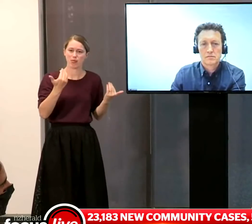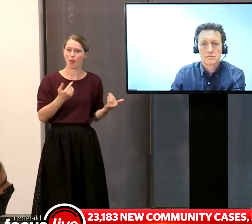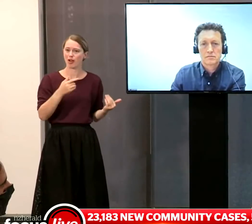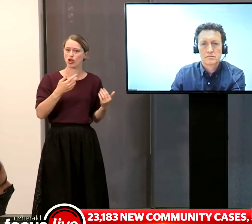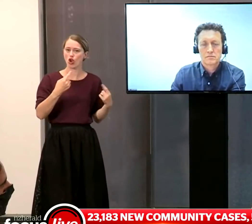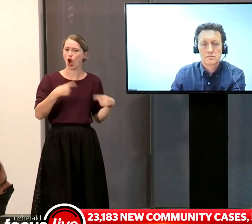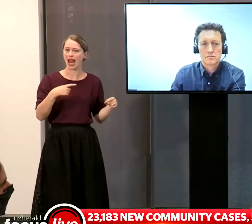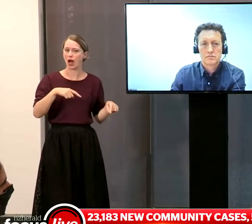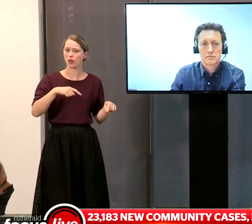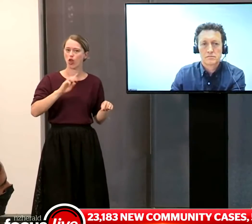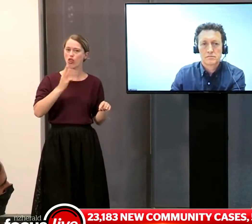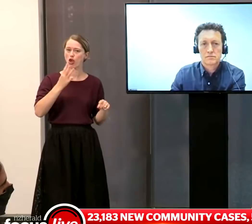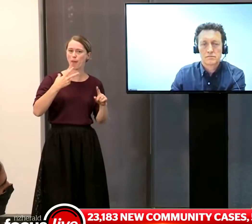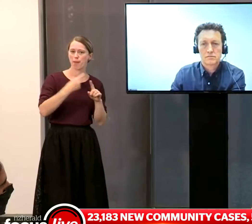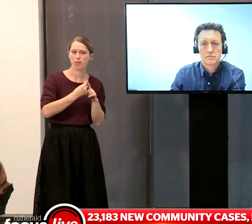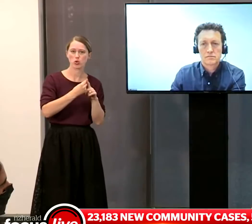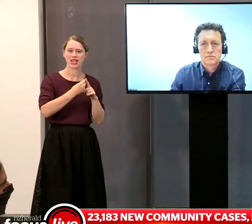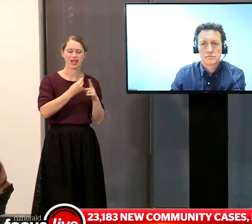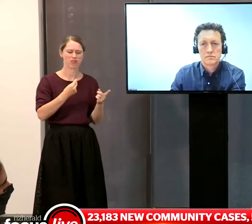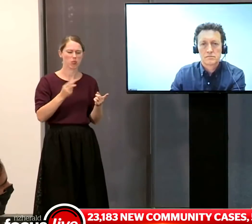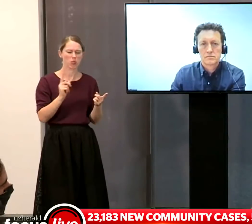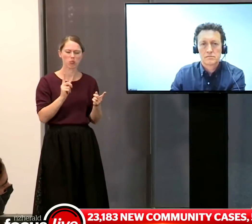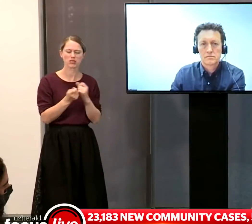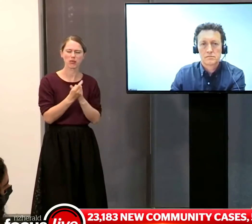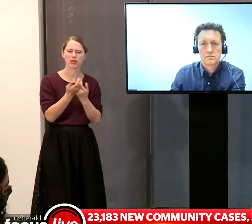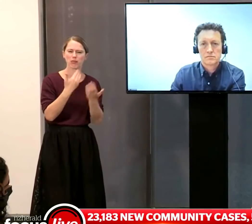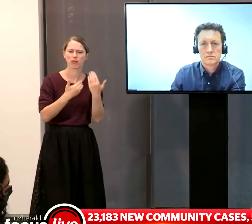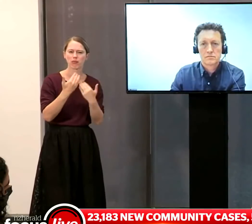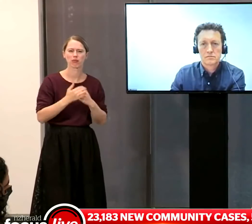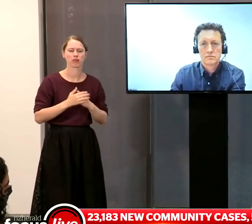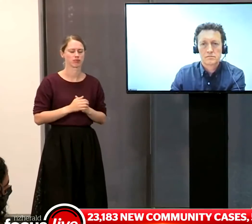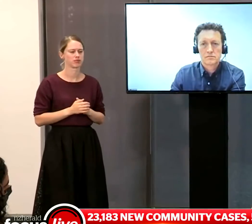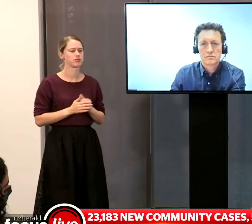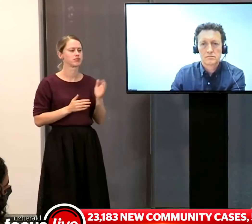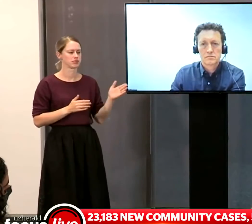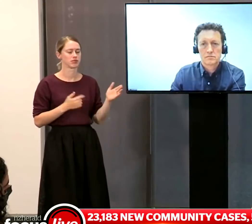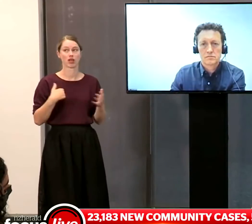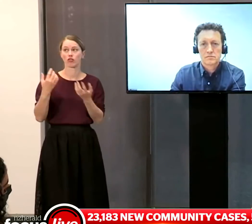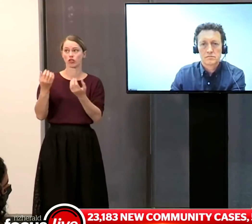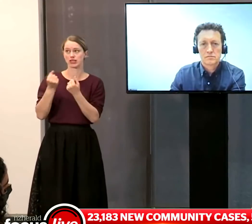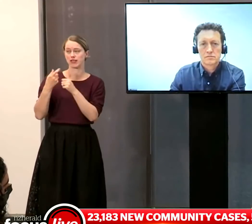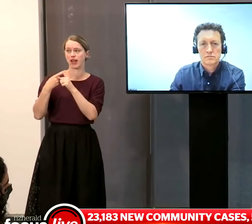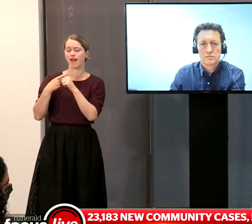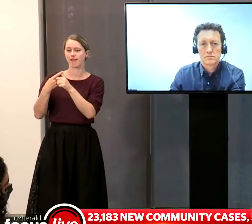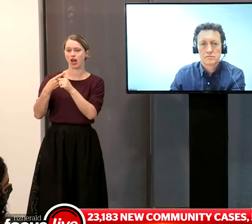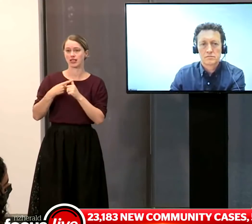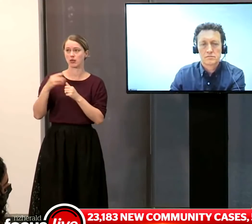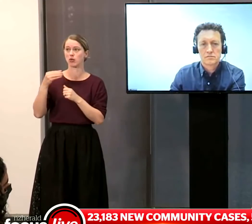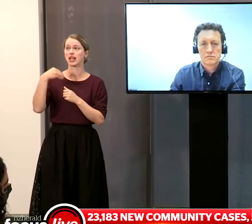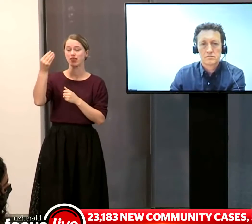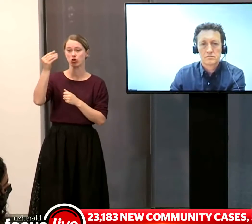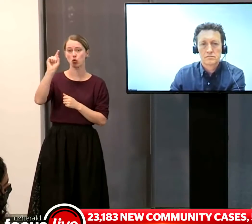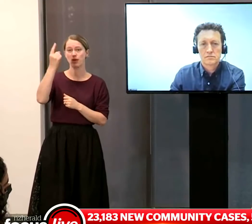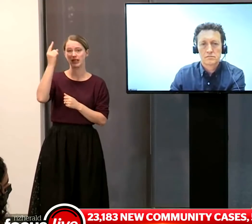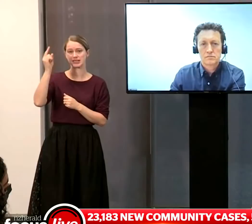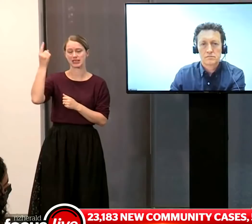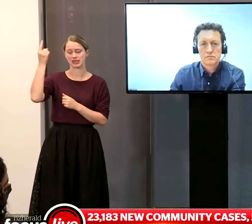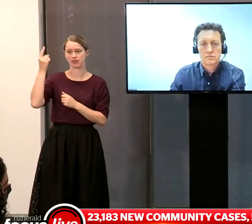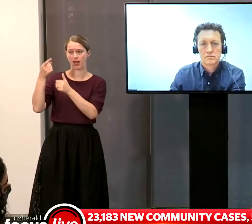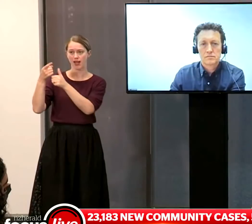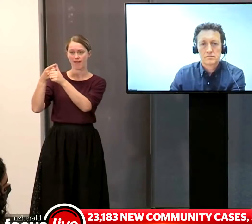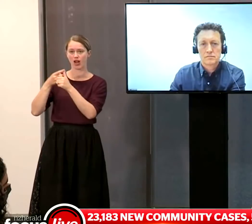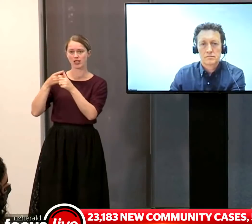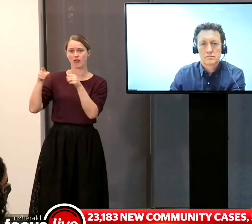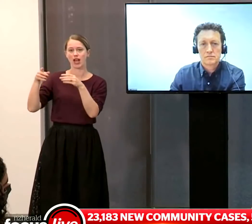point? Yes, so I've had advice on this. It's gone through to ministers. The